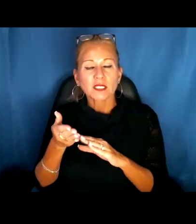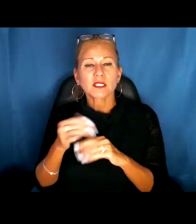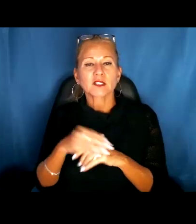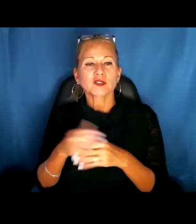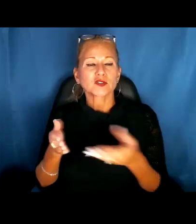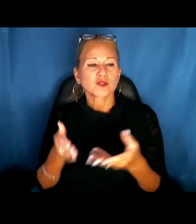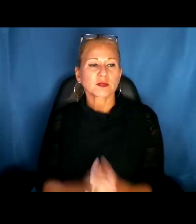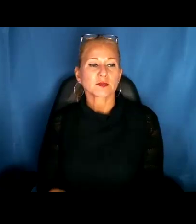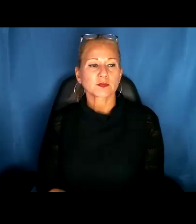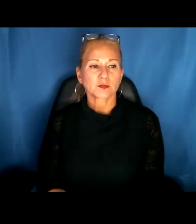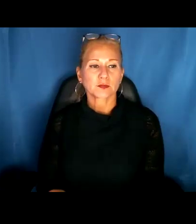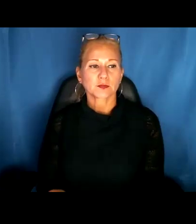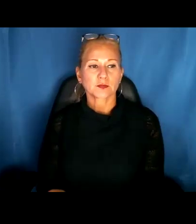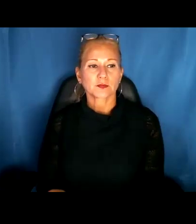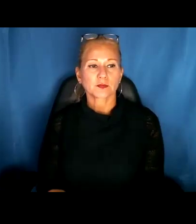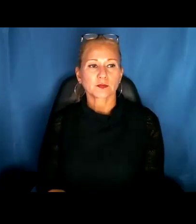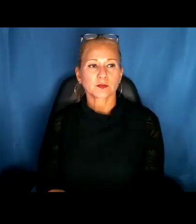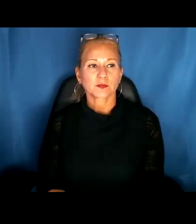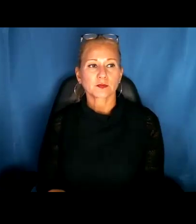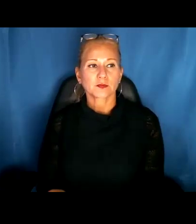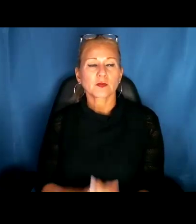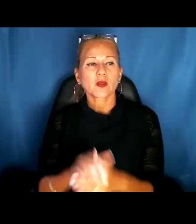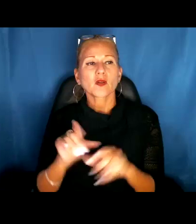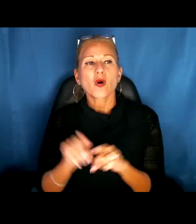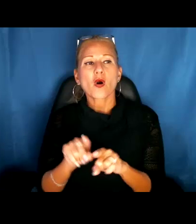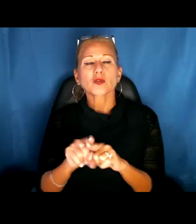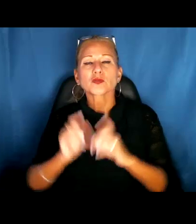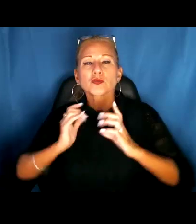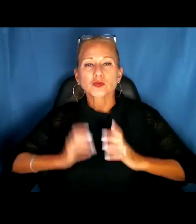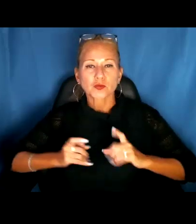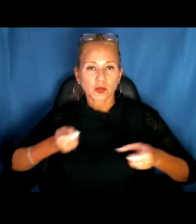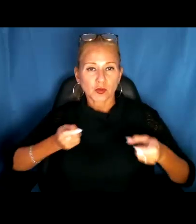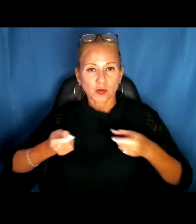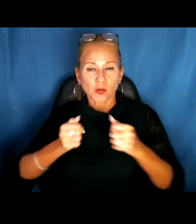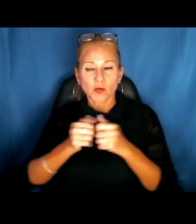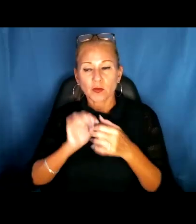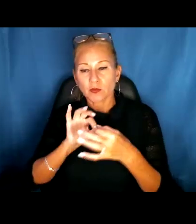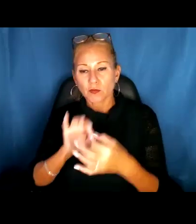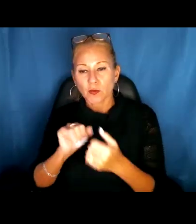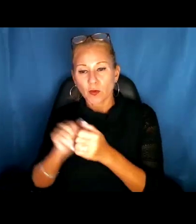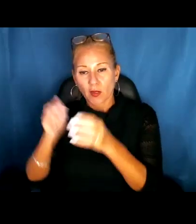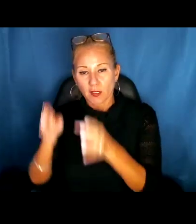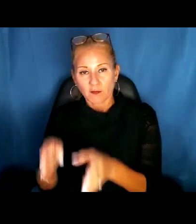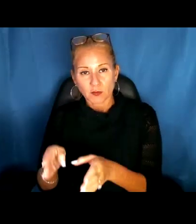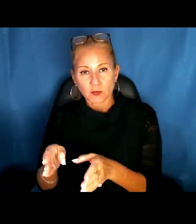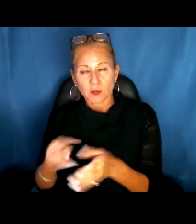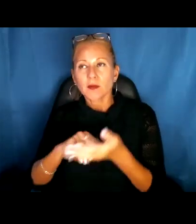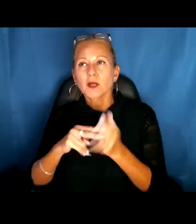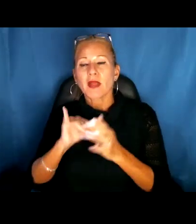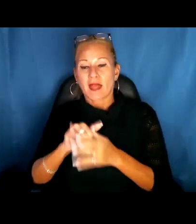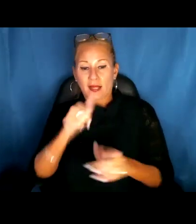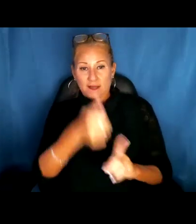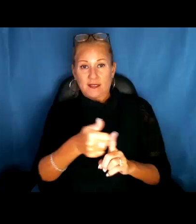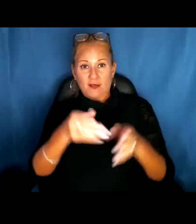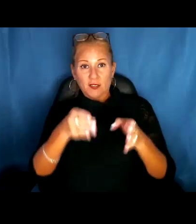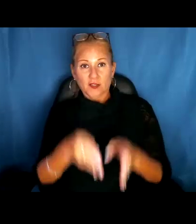please. Then also, consumer control with respect to an individual means that the individual